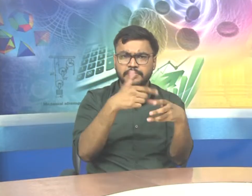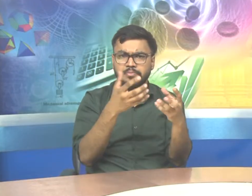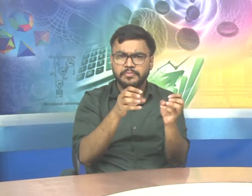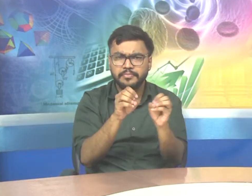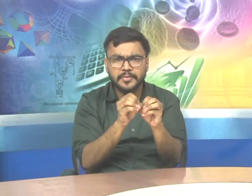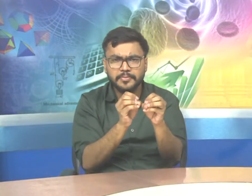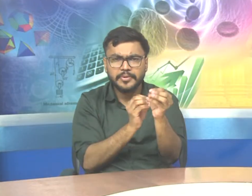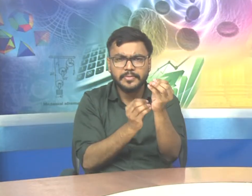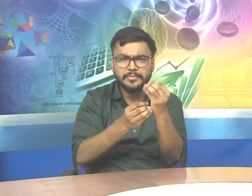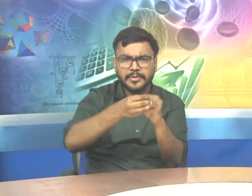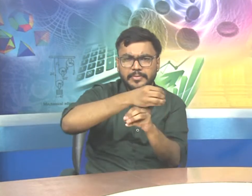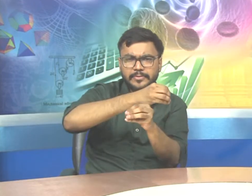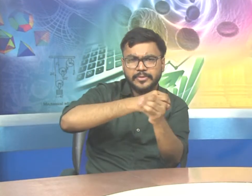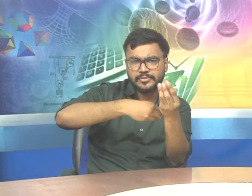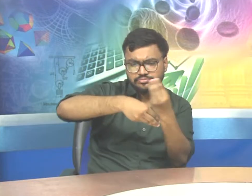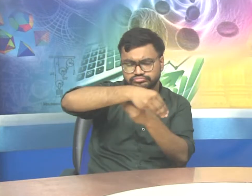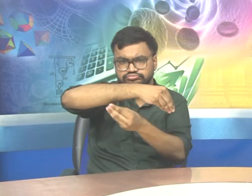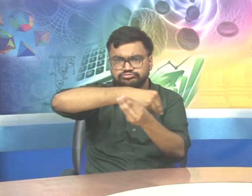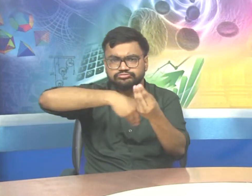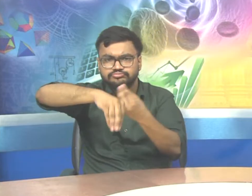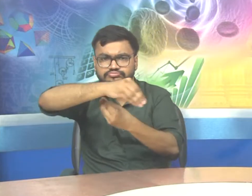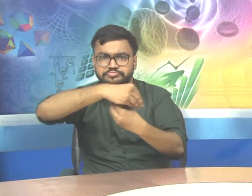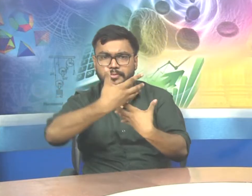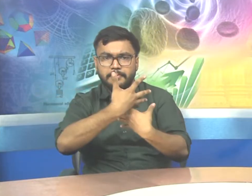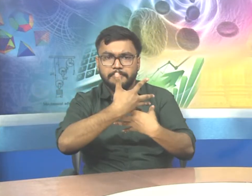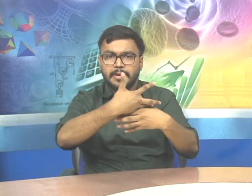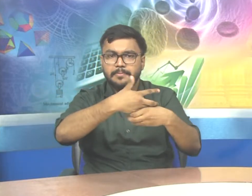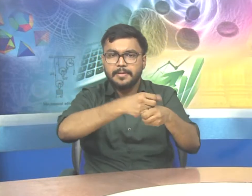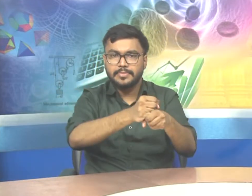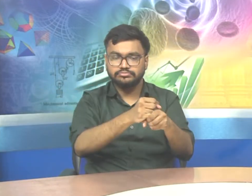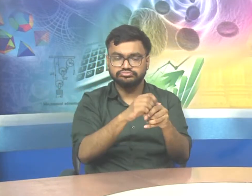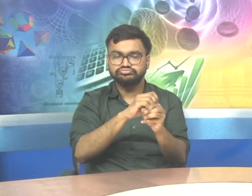a huge amount of energy is released.